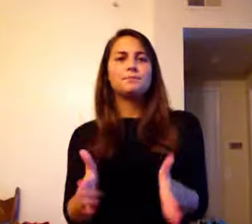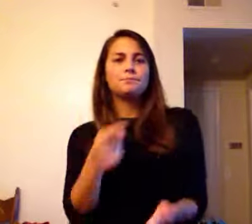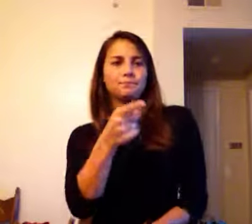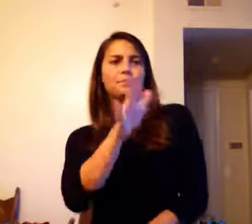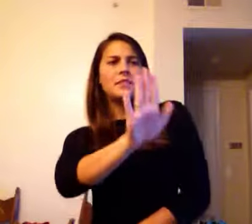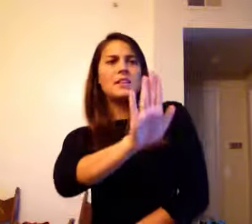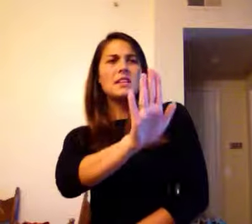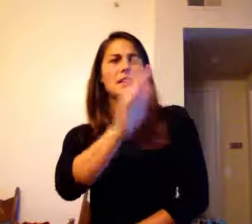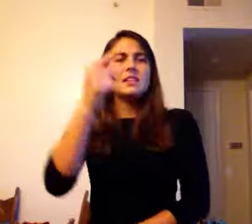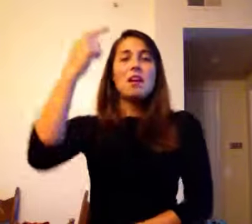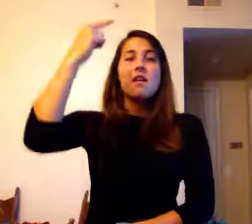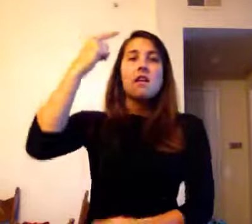and behaviors.